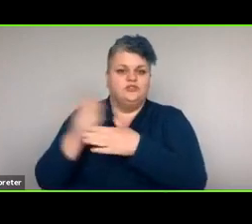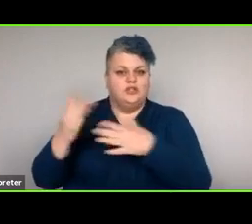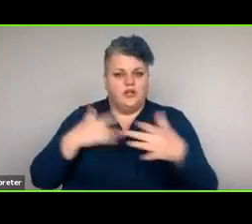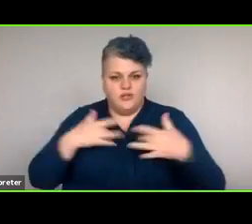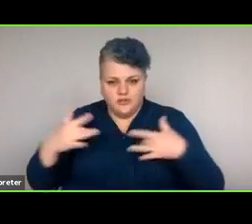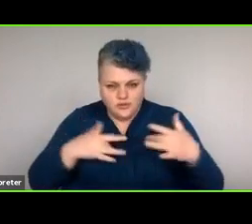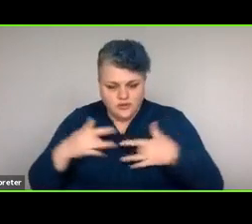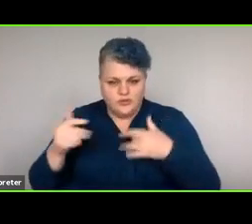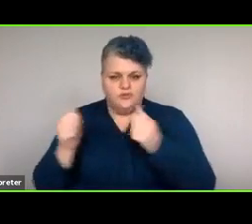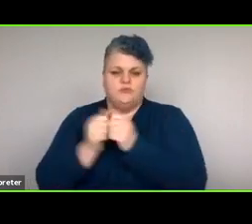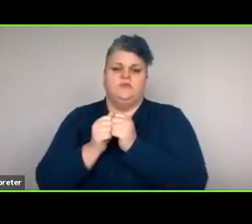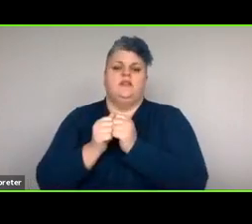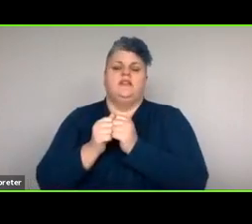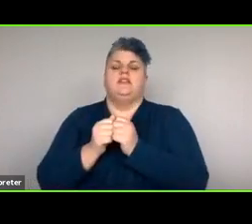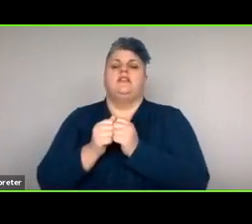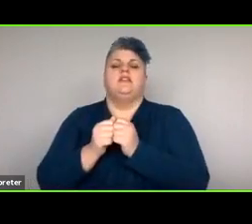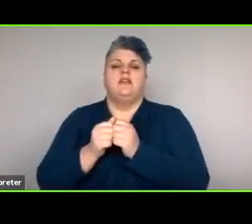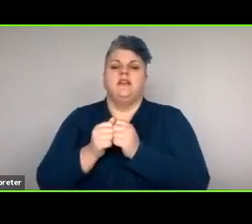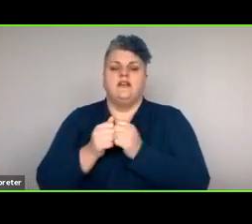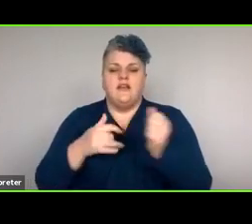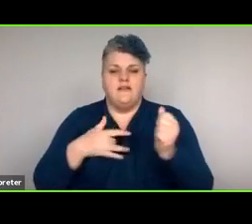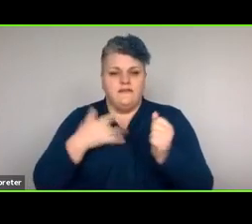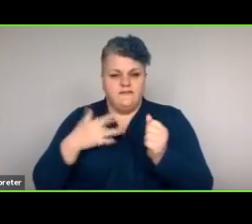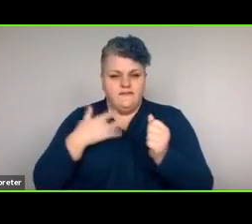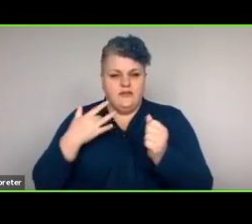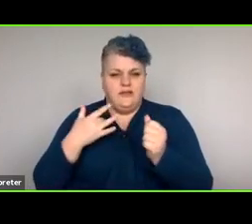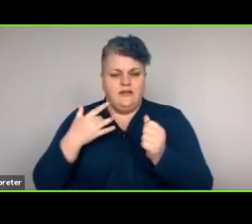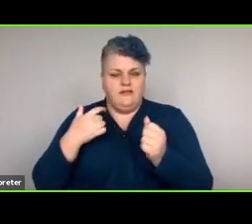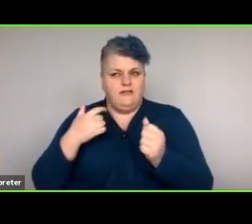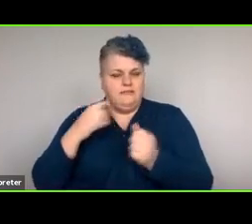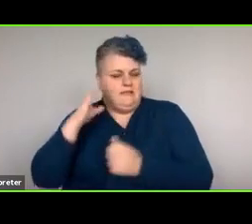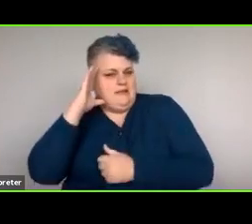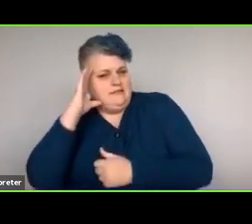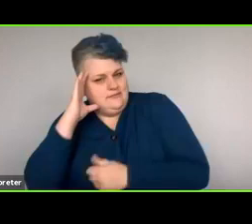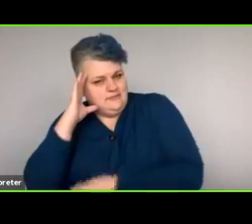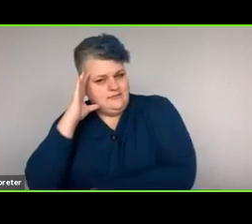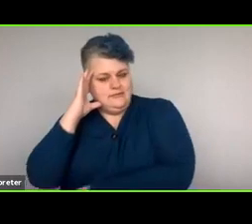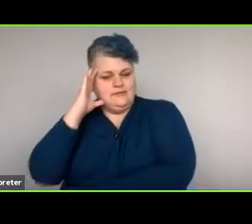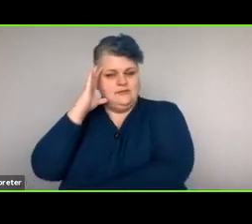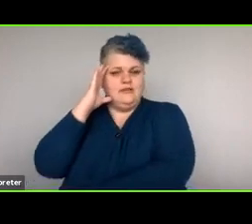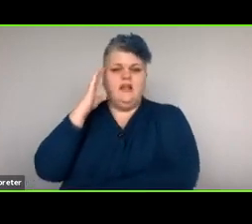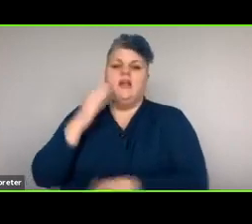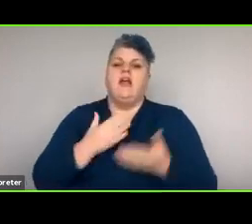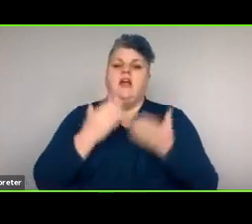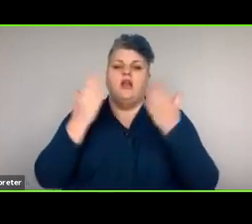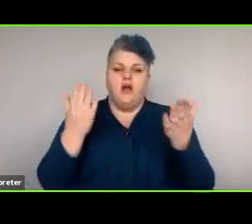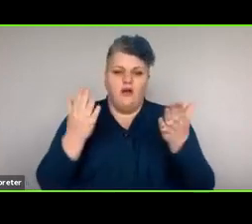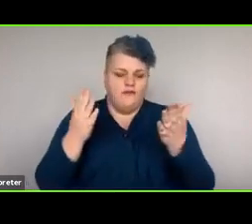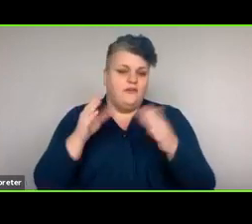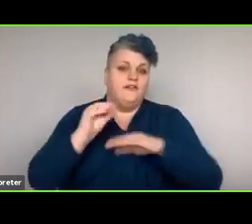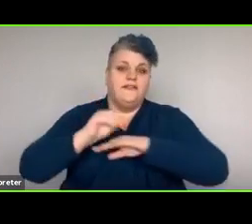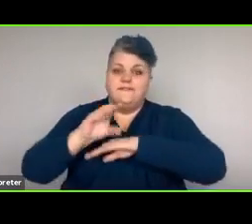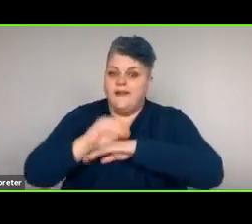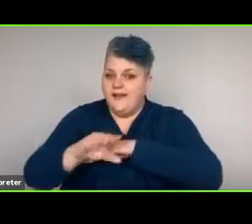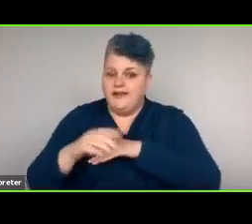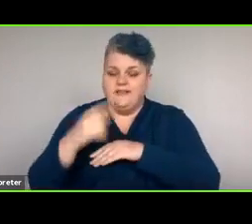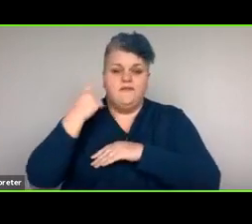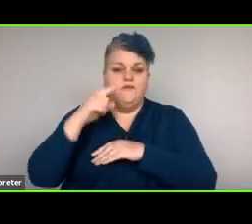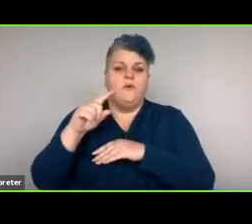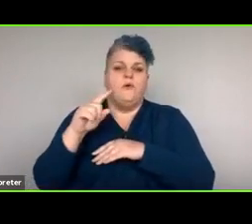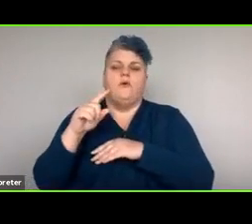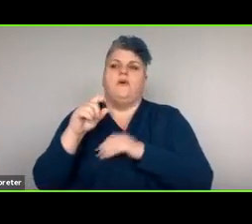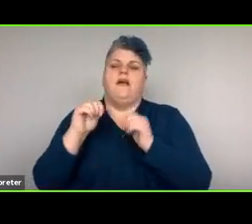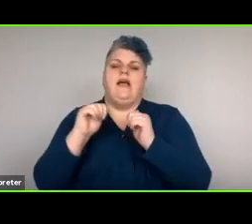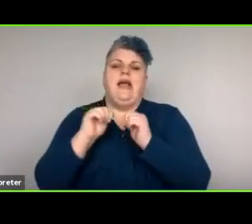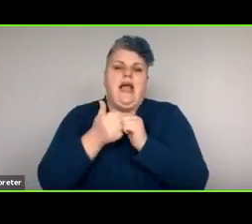and feel like you've been heard. And they can offer some great advice for kind of how